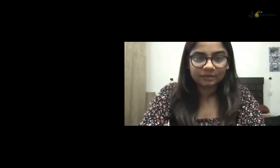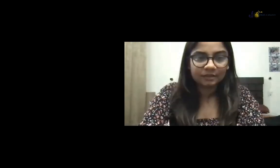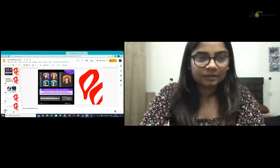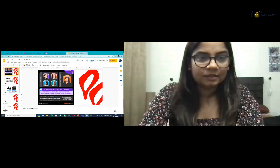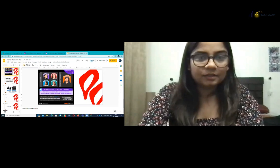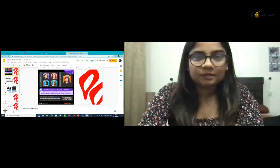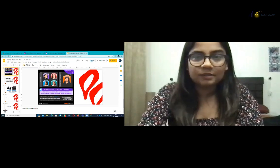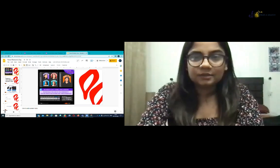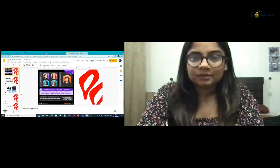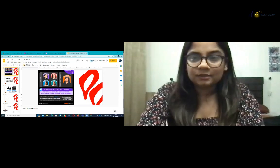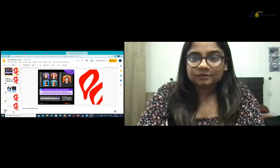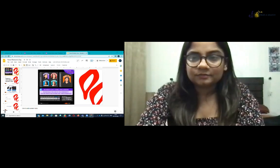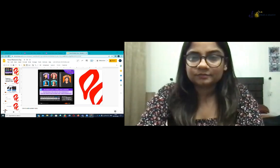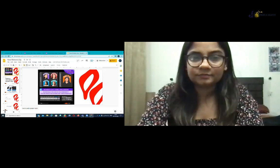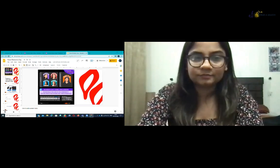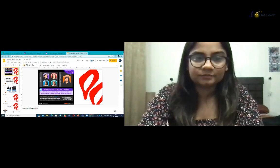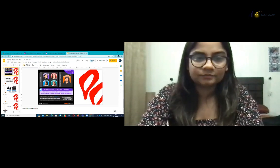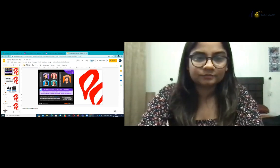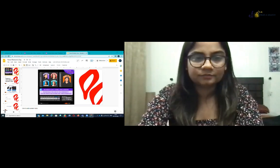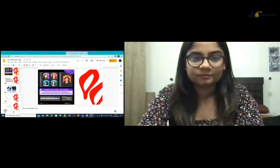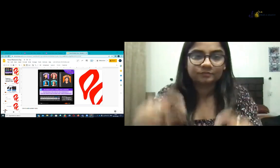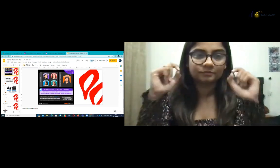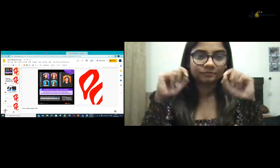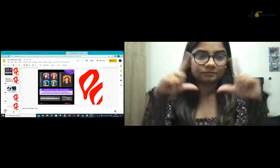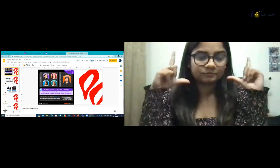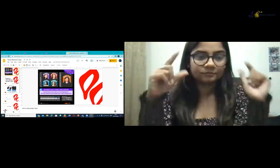So can you spotlight the PPT?